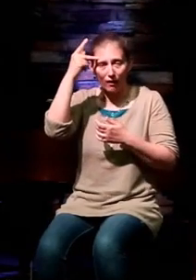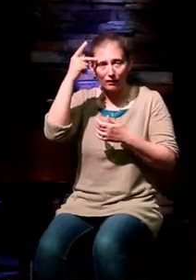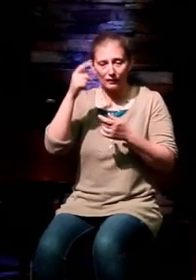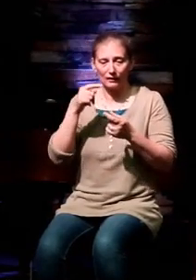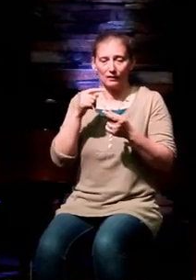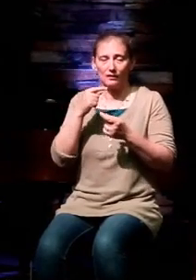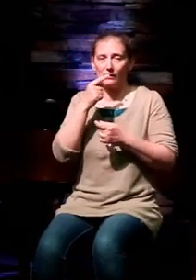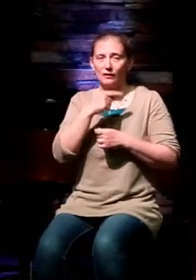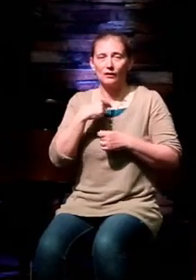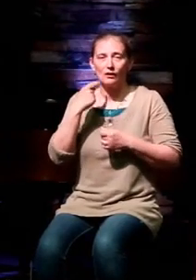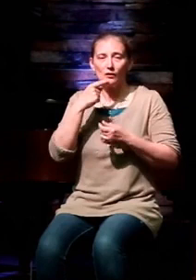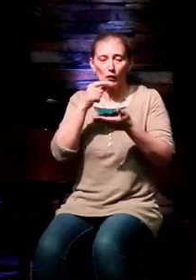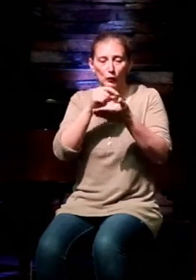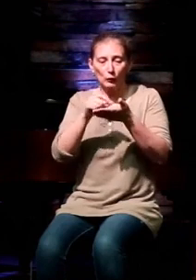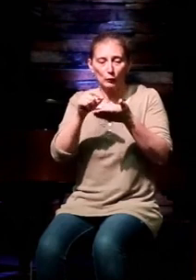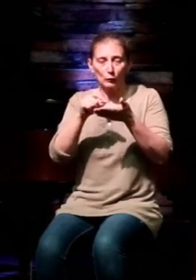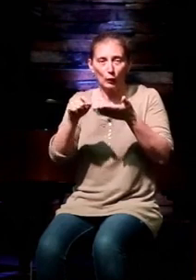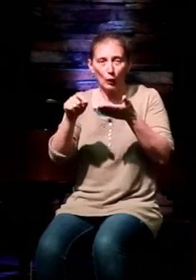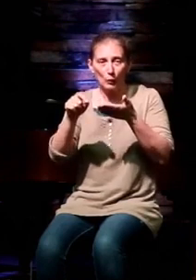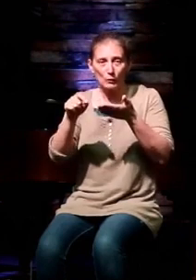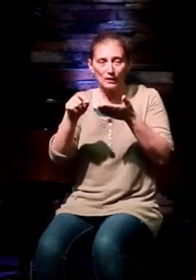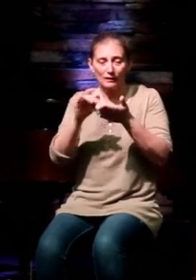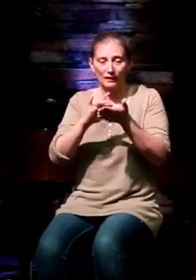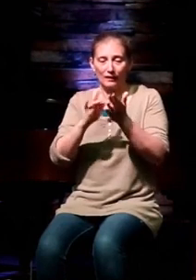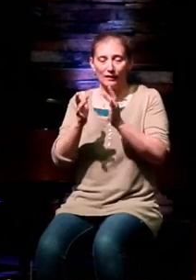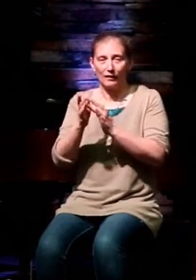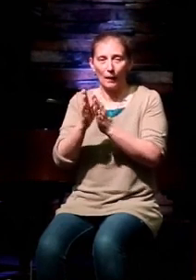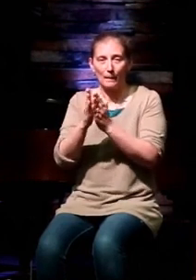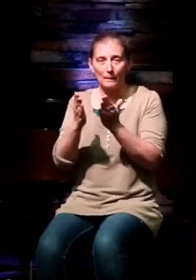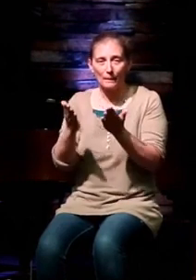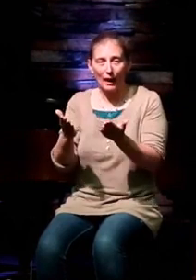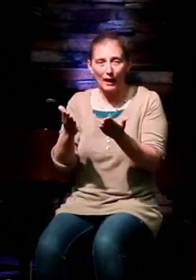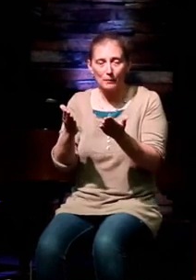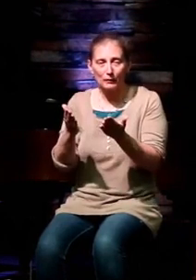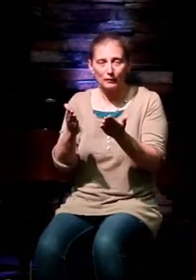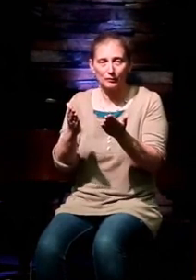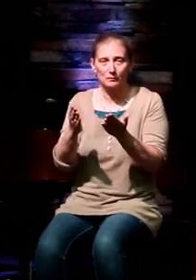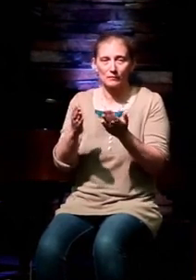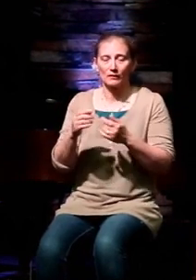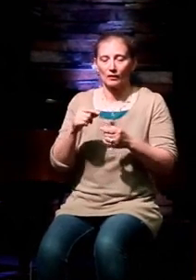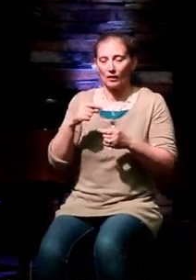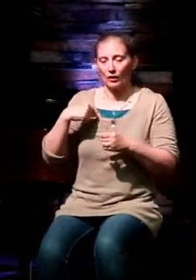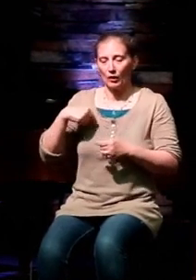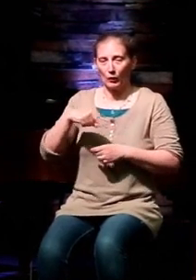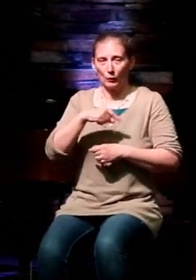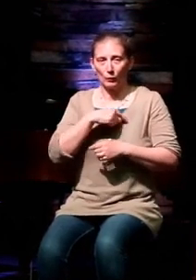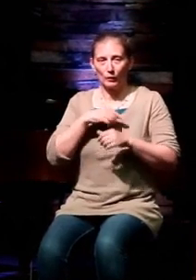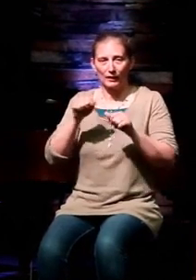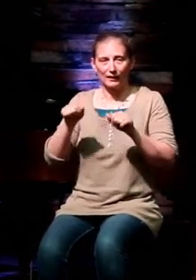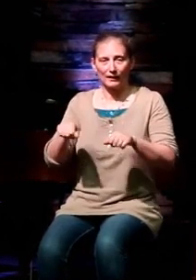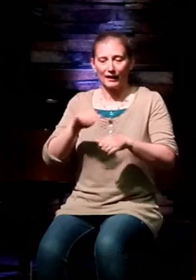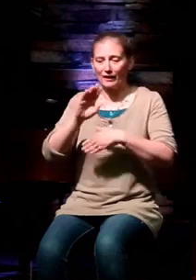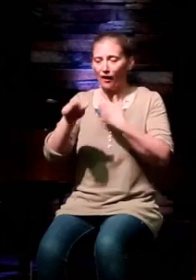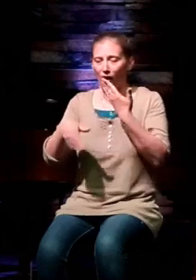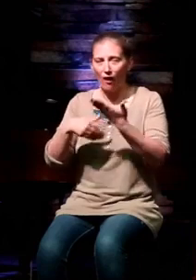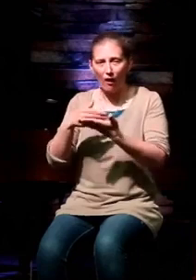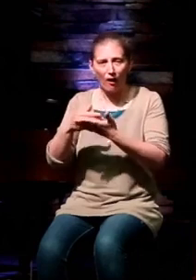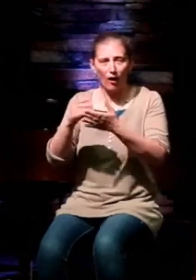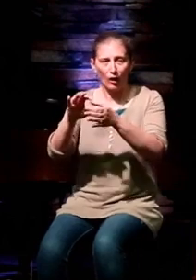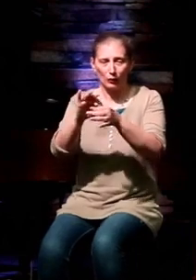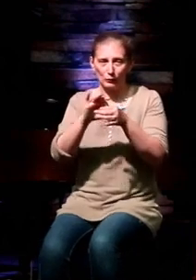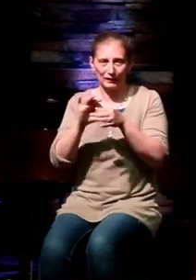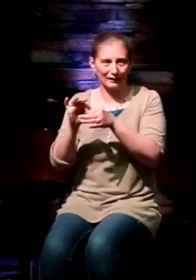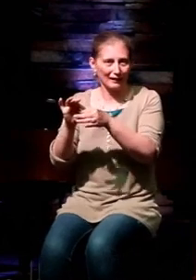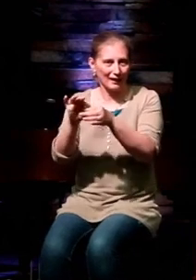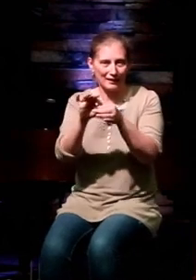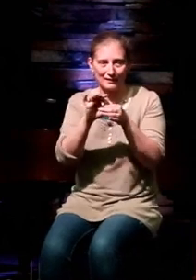Testament. How many of us can relate to that? All of us can relate to that. You want to do what's right, but so many times we end up not